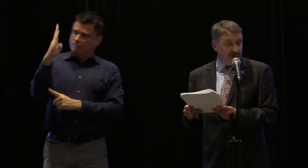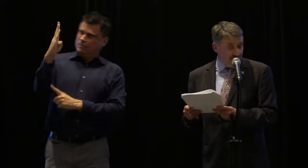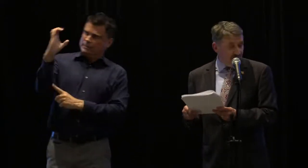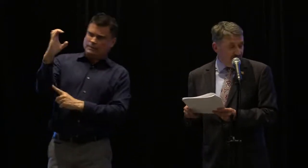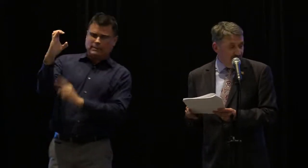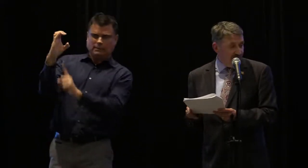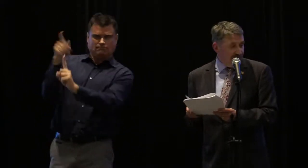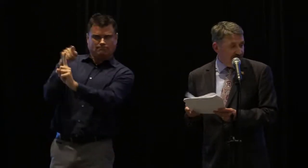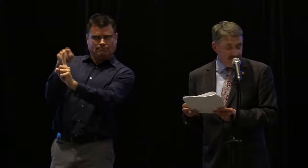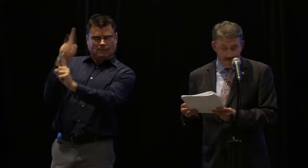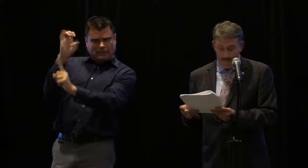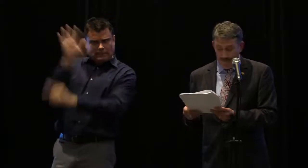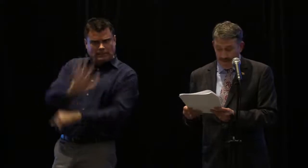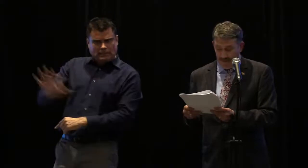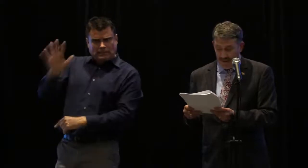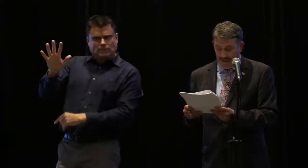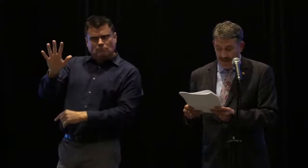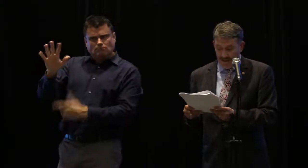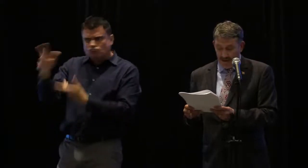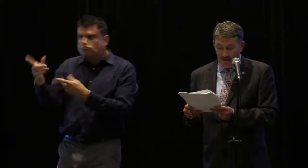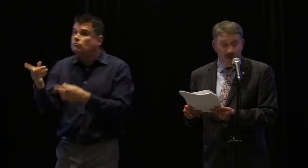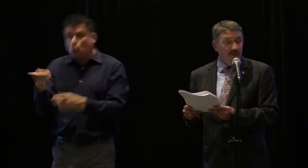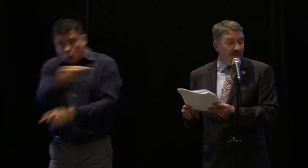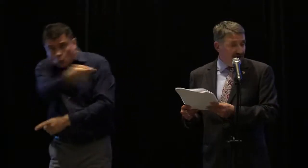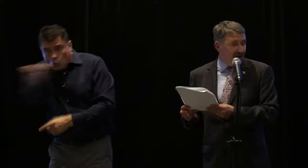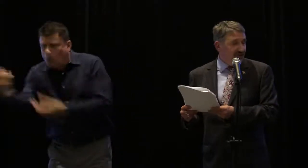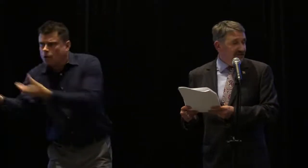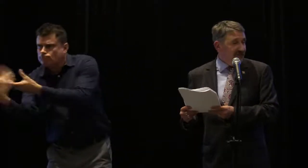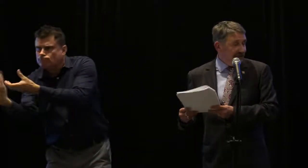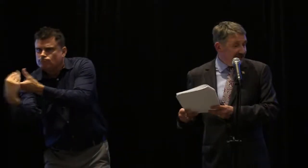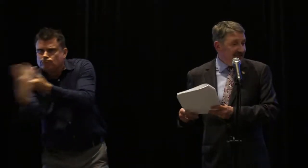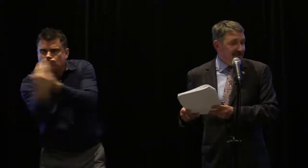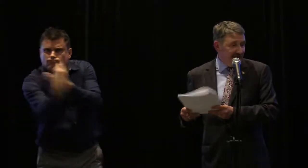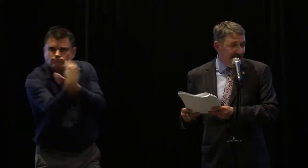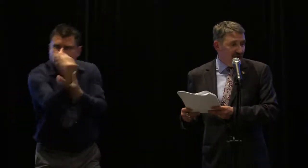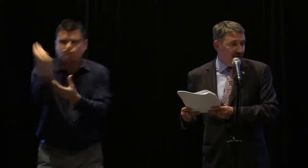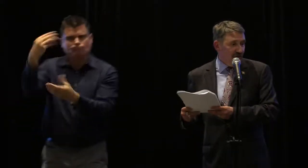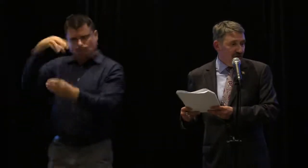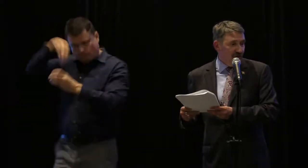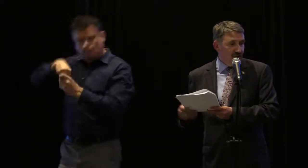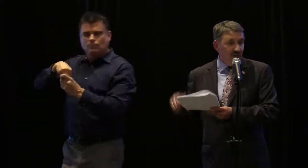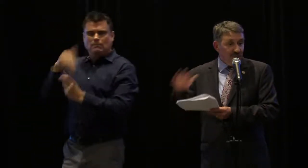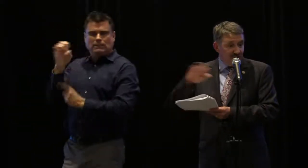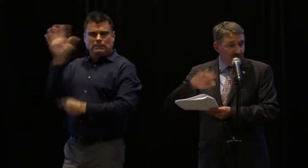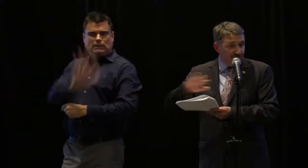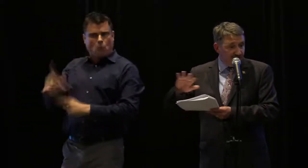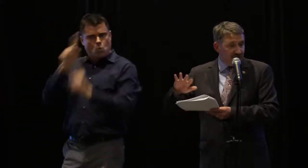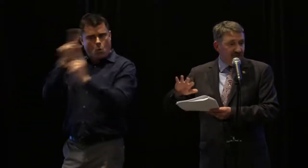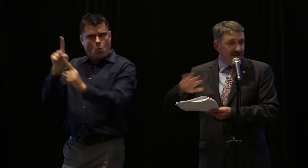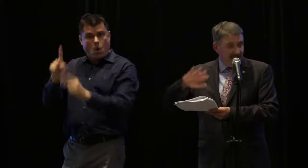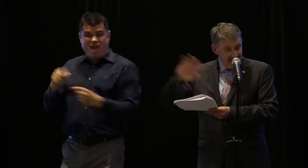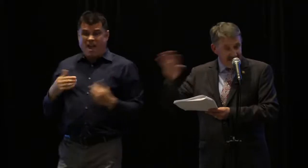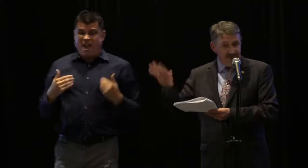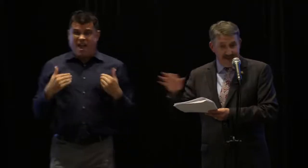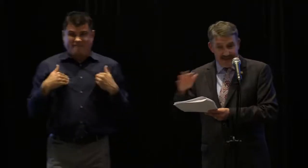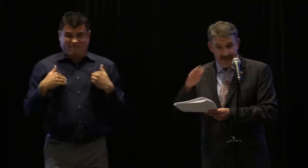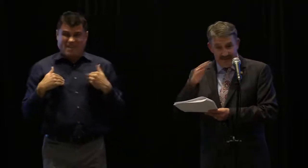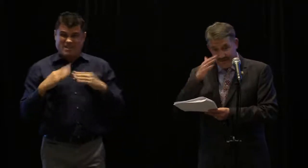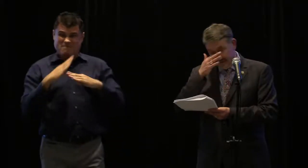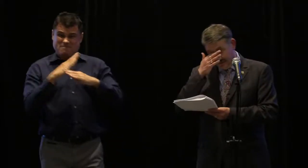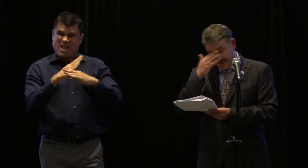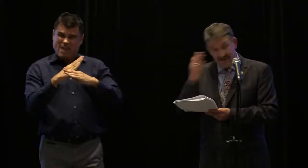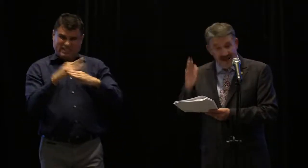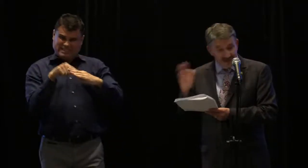is an inclusive province where barriers that exist now will be reduced and